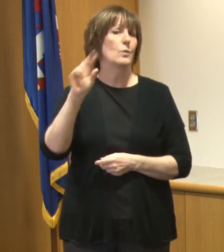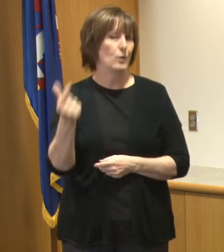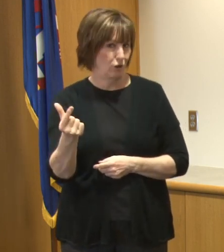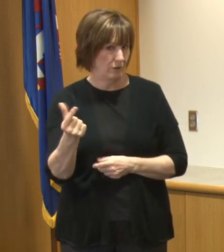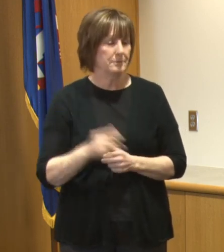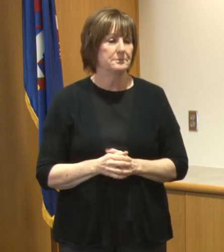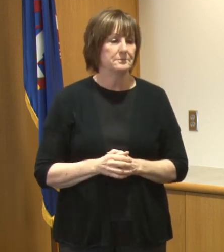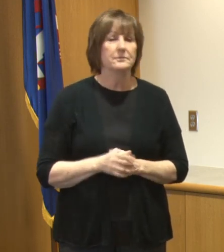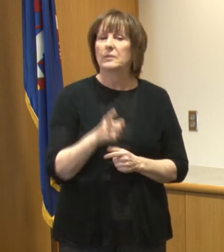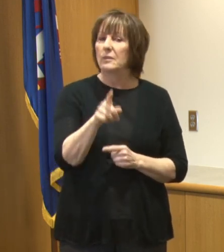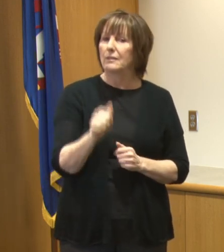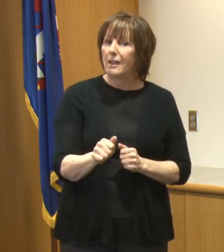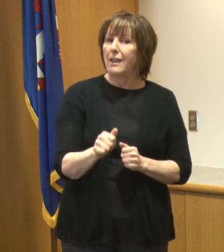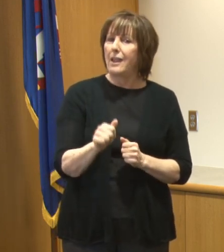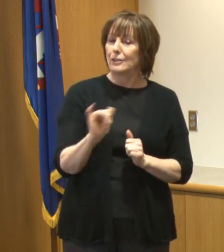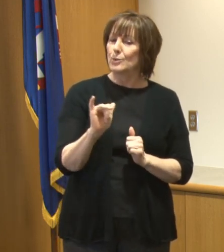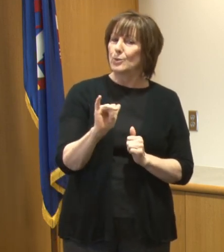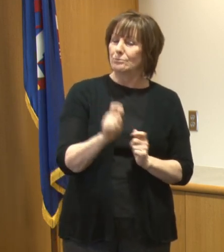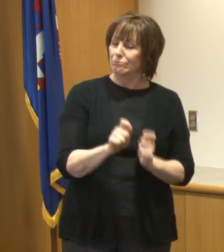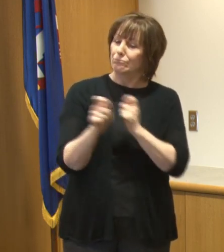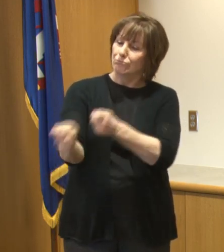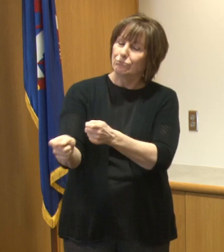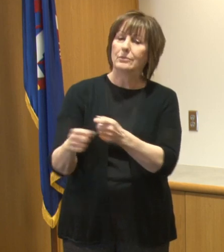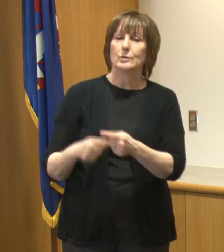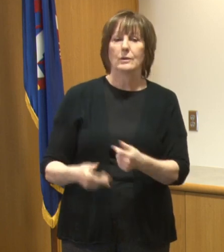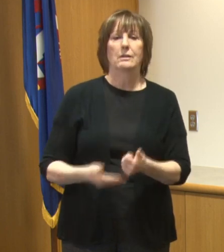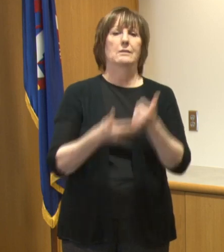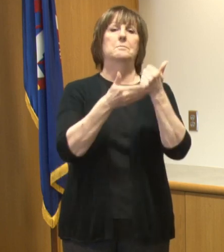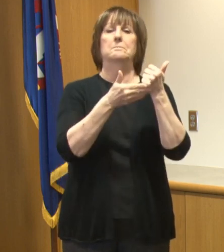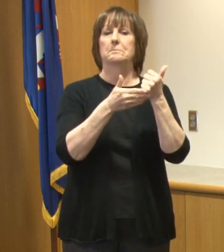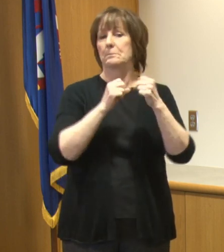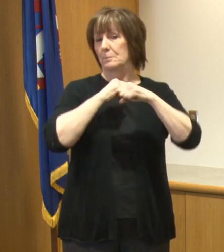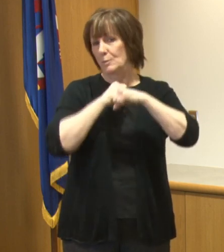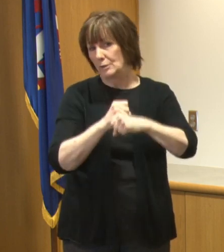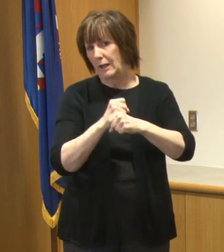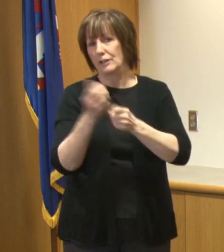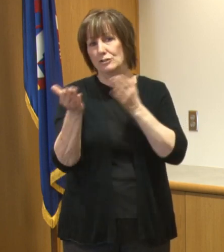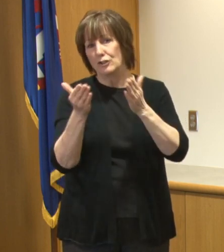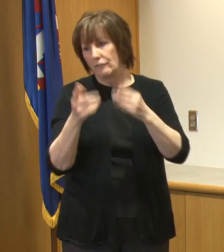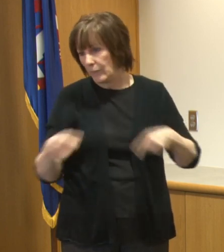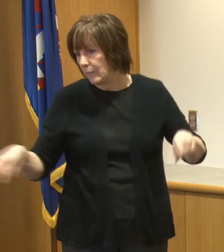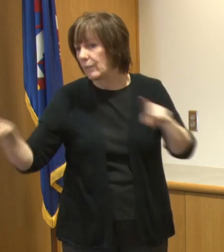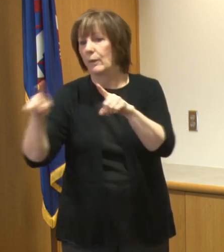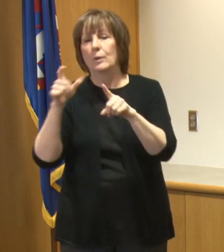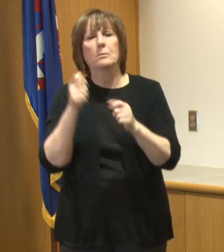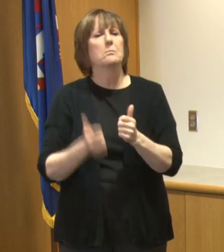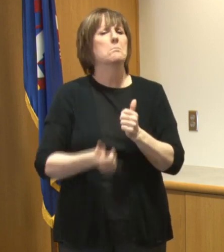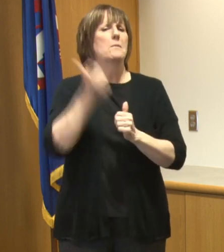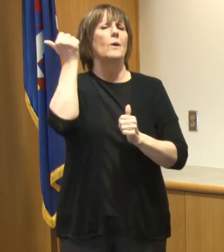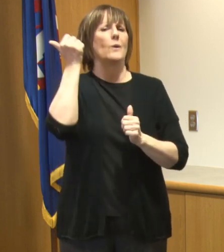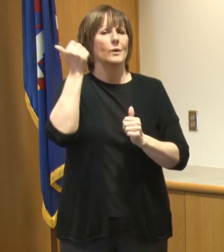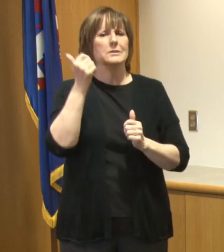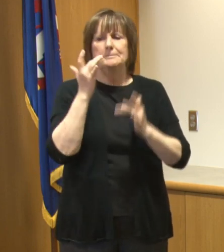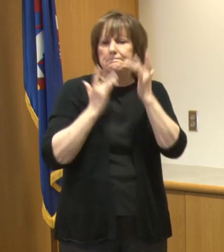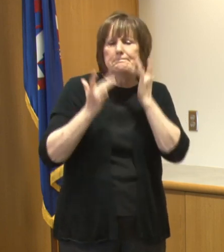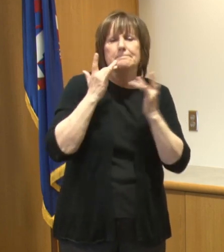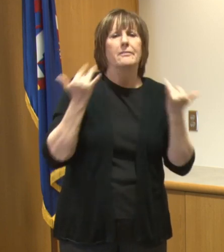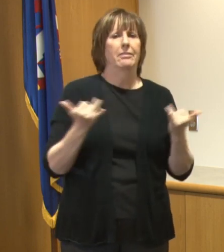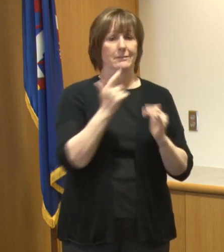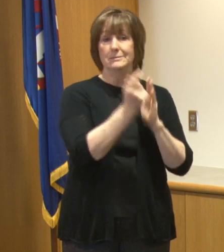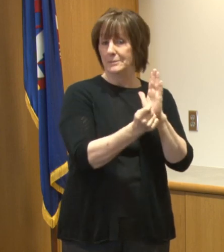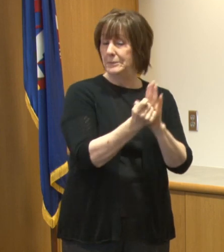lcf.org, where you can too contribute to helping to protect and serve those who are most vulnerable right now during this